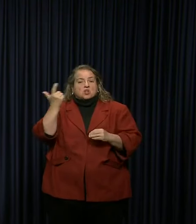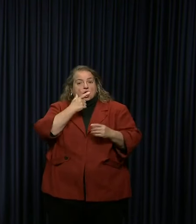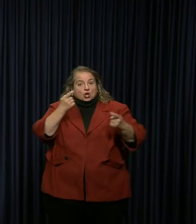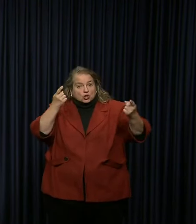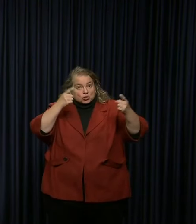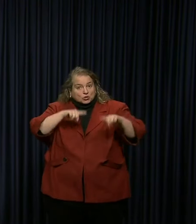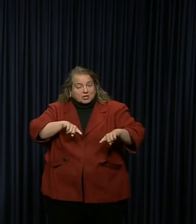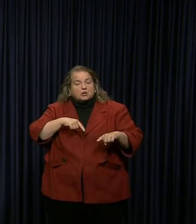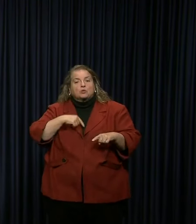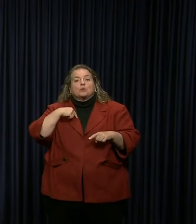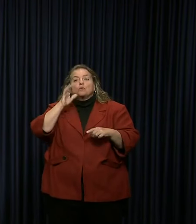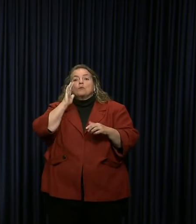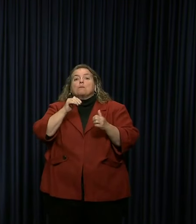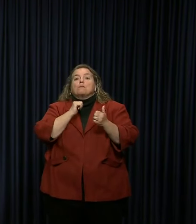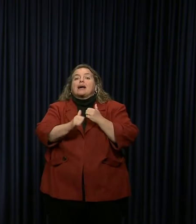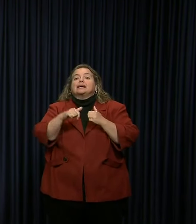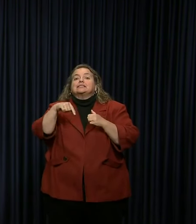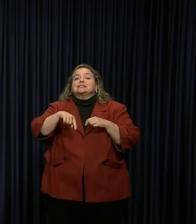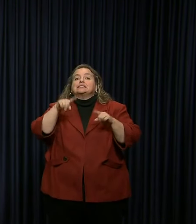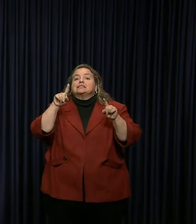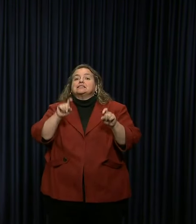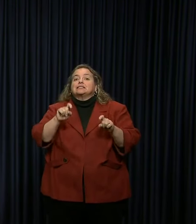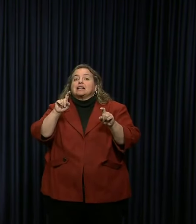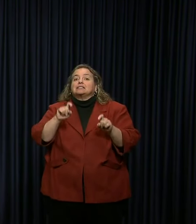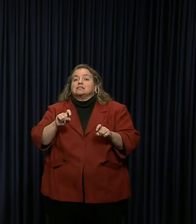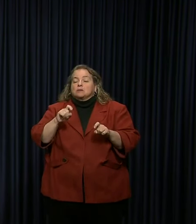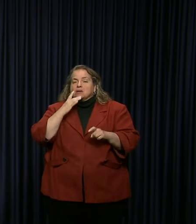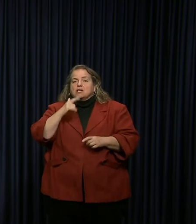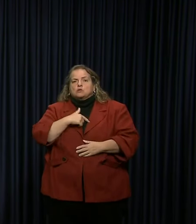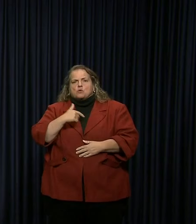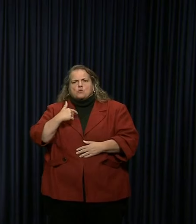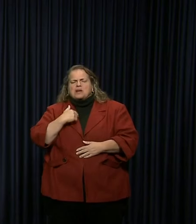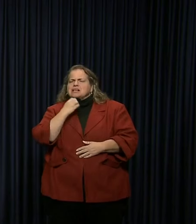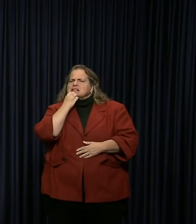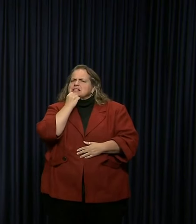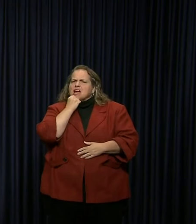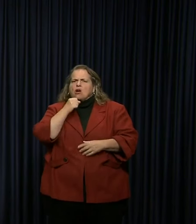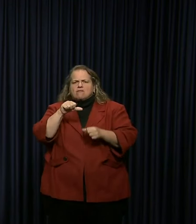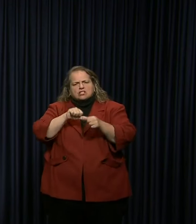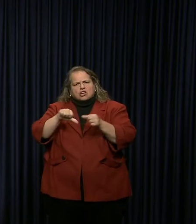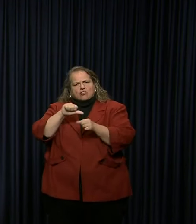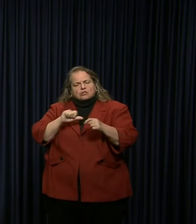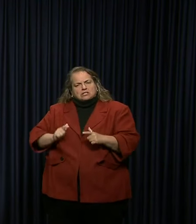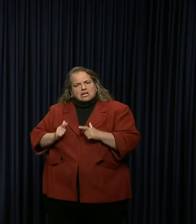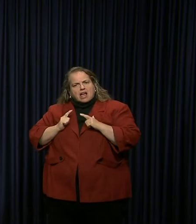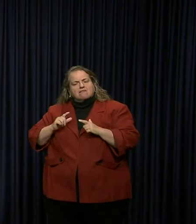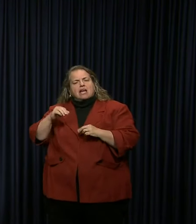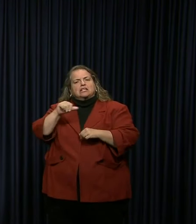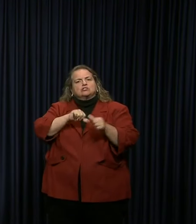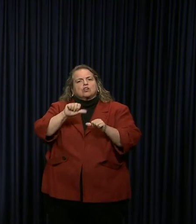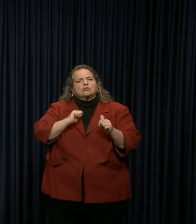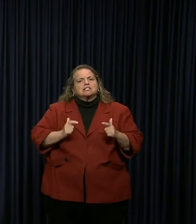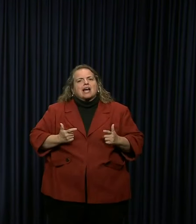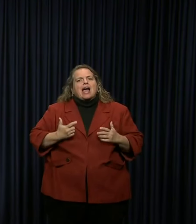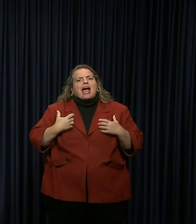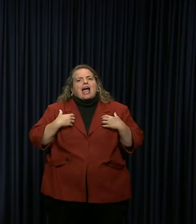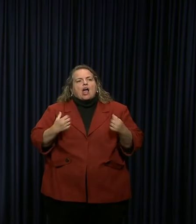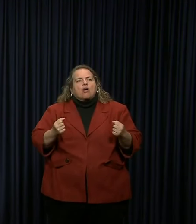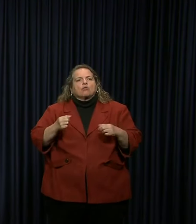that we will pass this test of humanity, that we care more about each other's lives and each other's health than our own